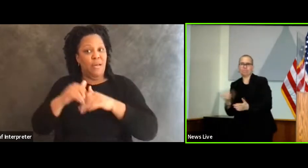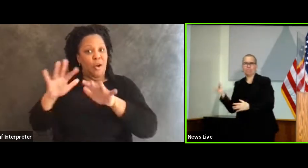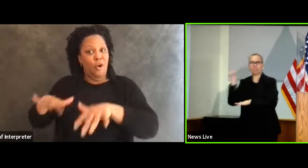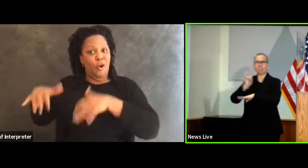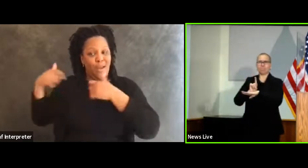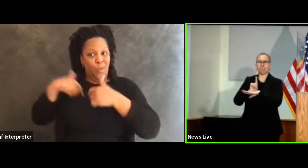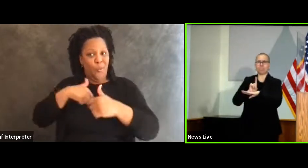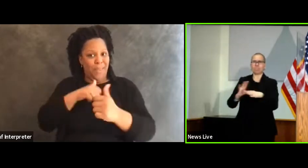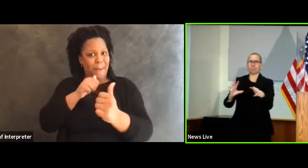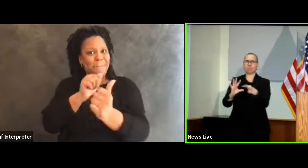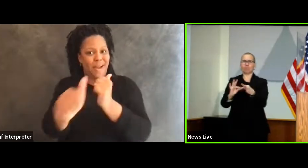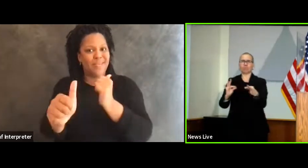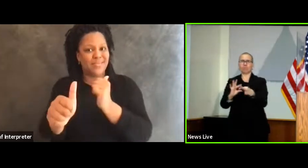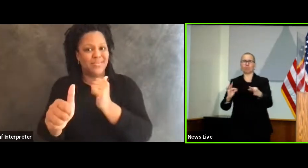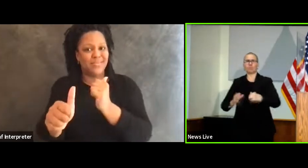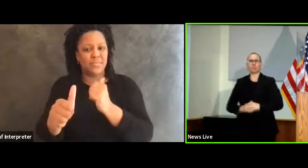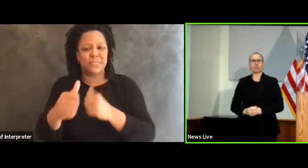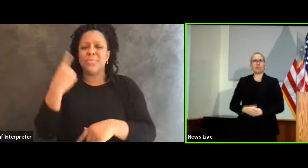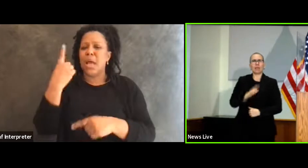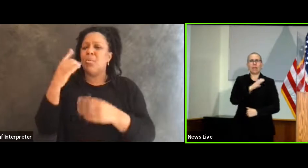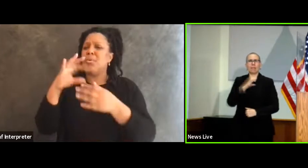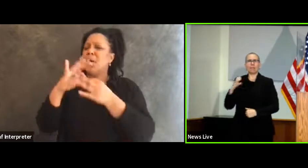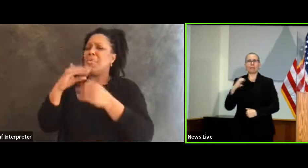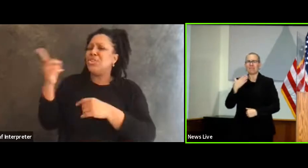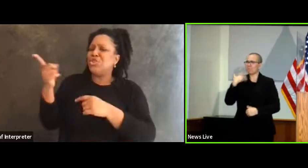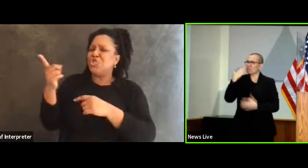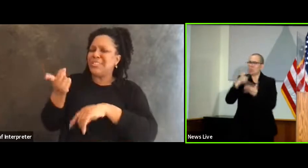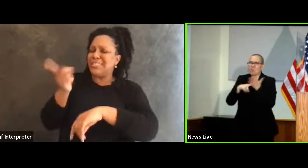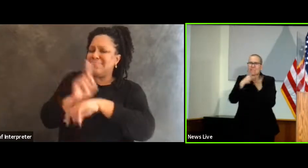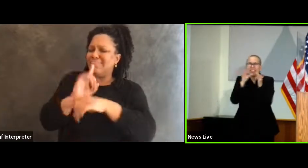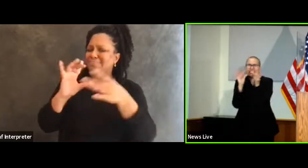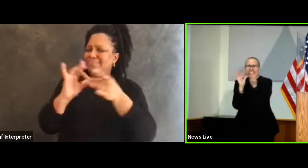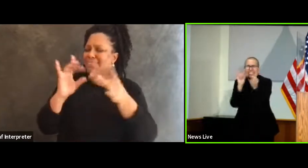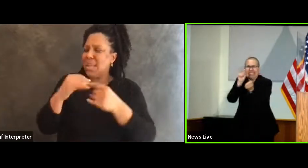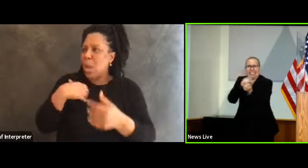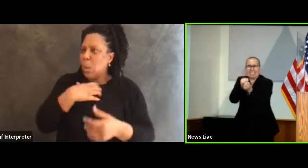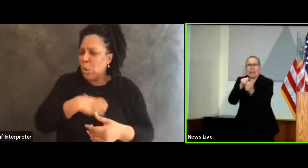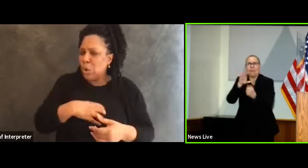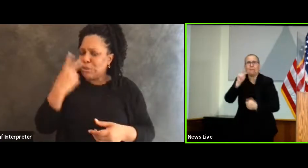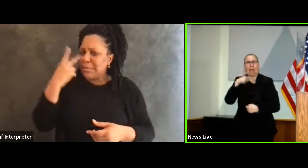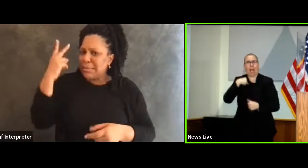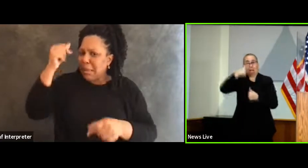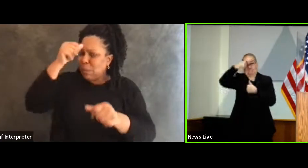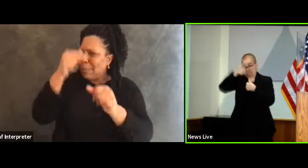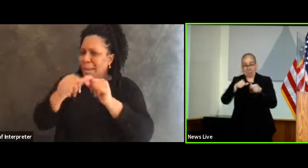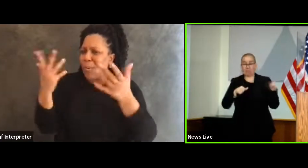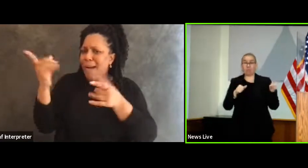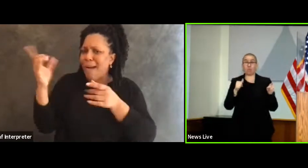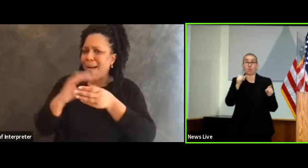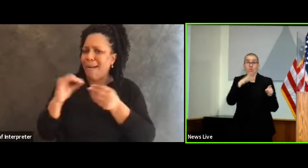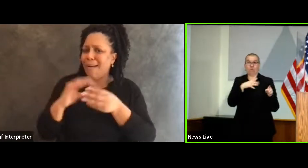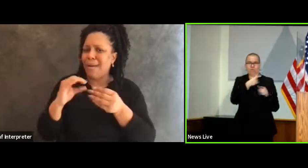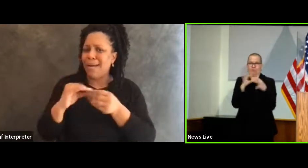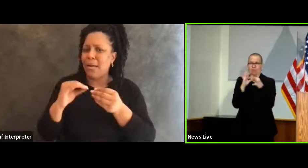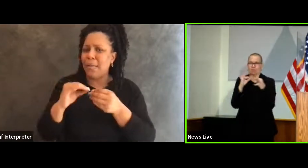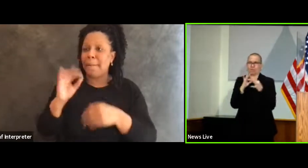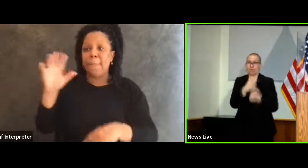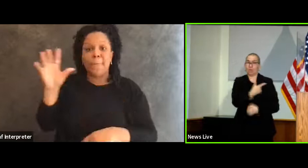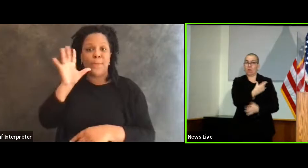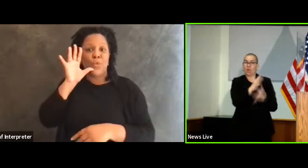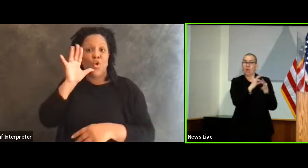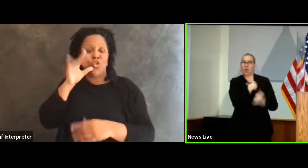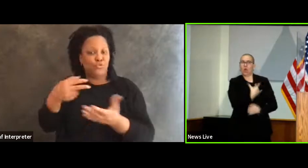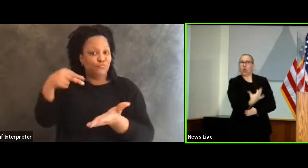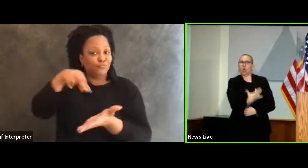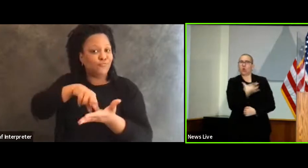was in committee. Sorry that I forget the exact context, but she made a comment, I don't understand how a